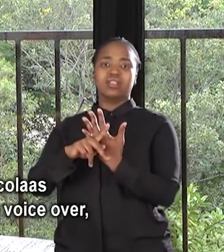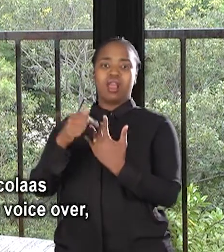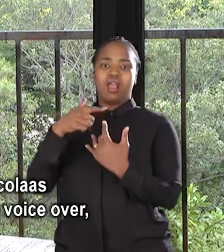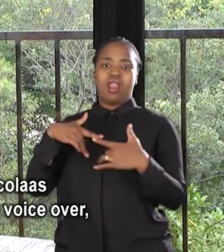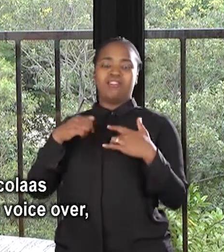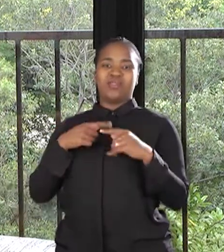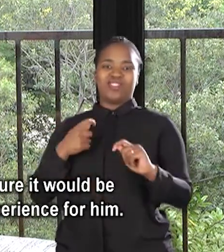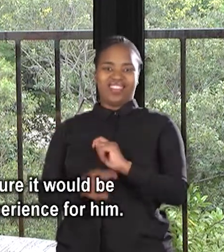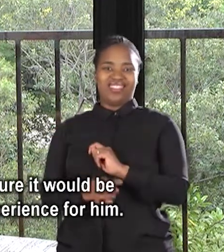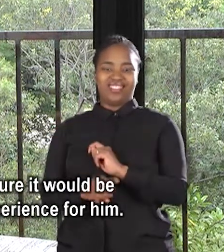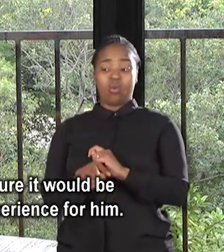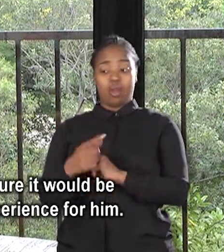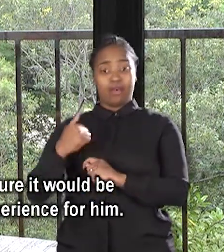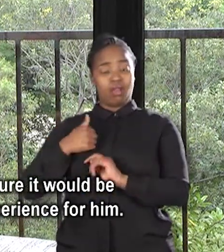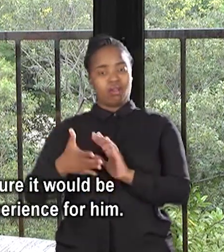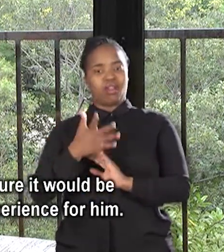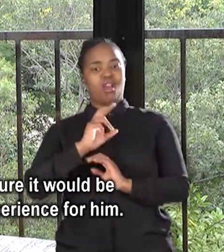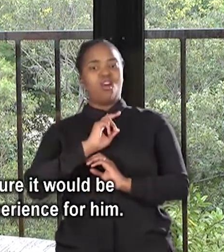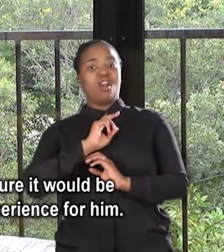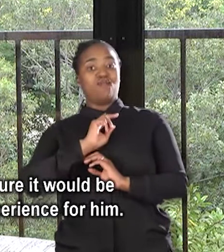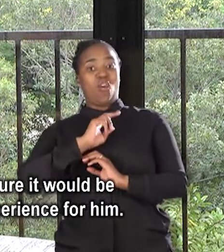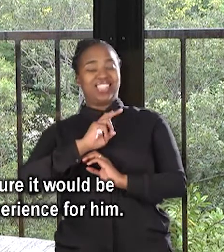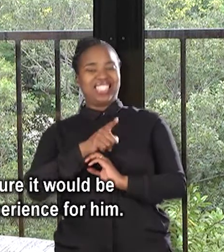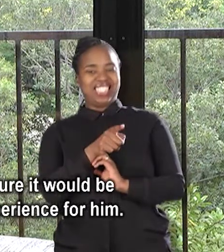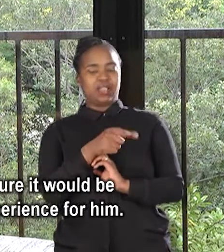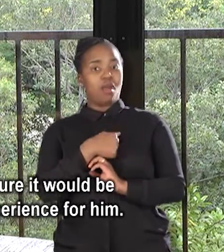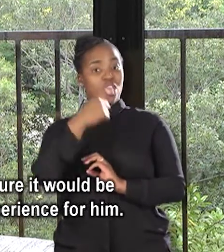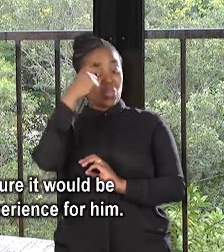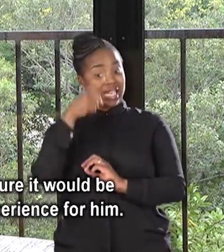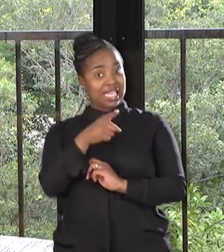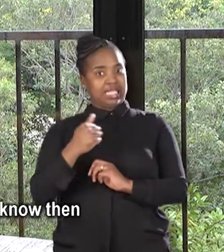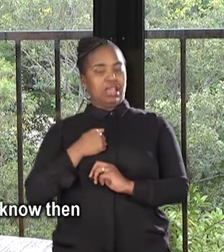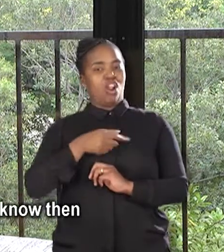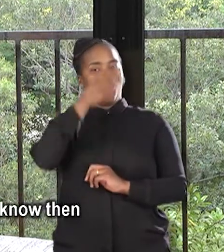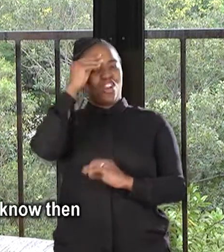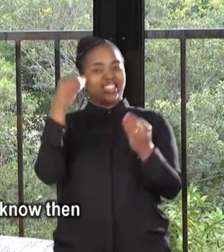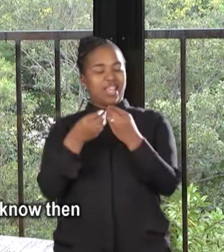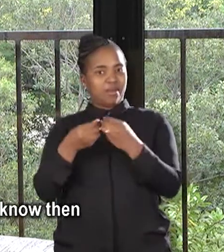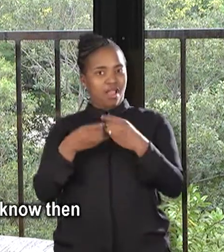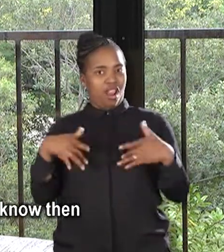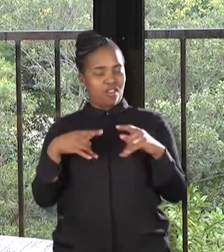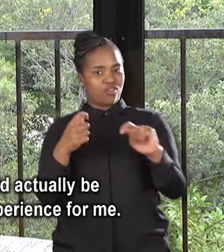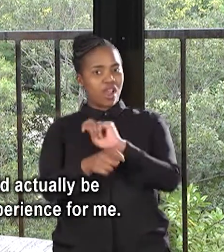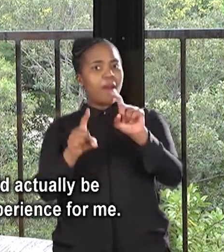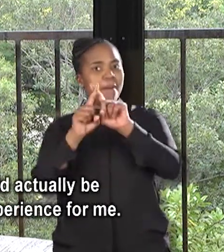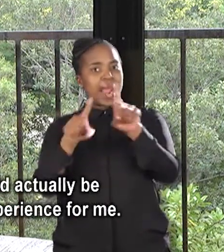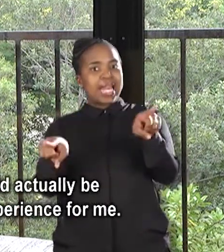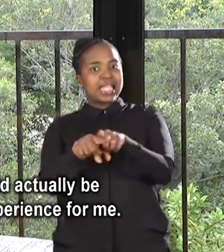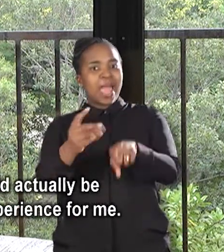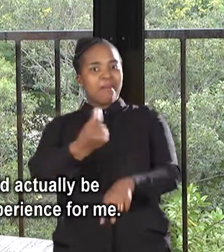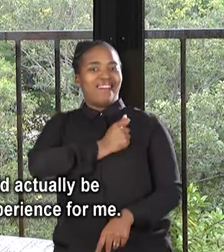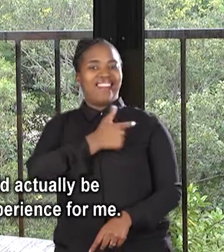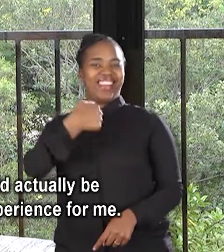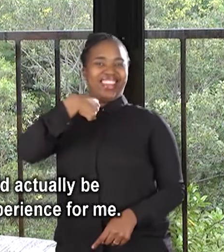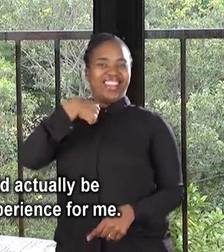Nicholas went to do the voiceover, I said to him that I was sure it was going to be a life-changing experience for him. And what I didn't know then was it actually was going to become